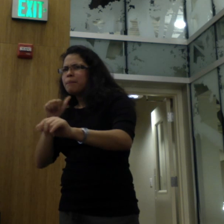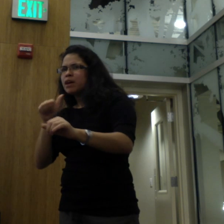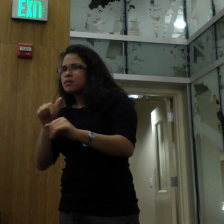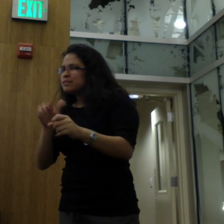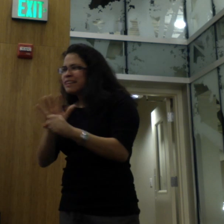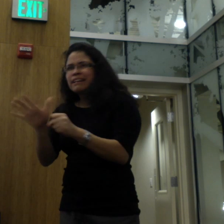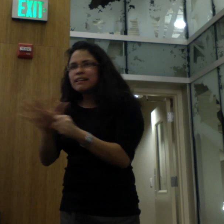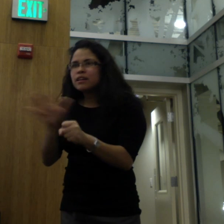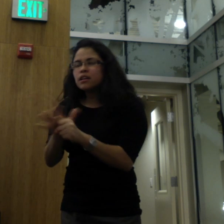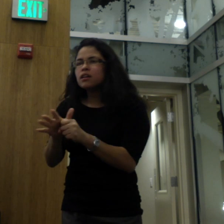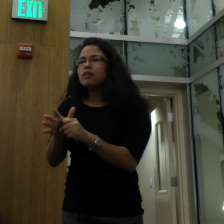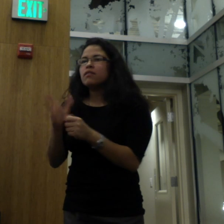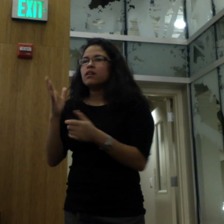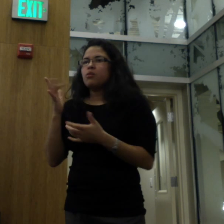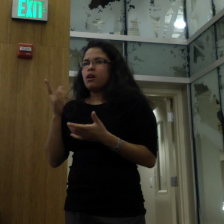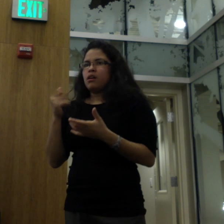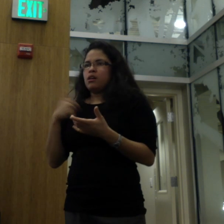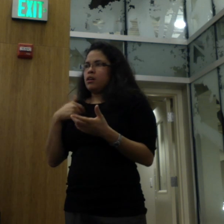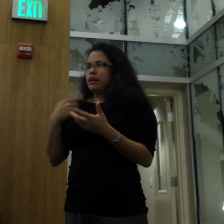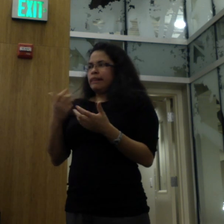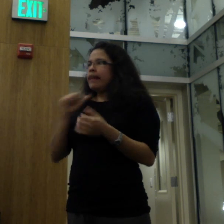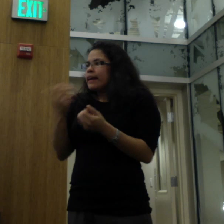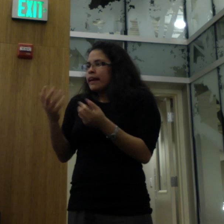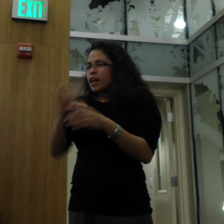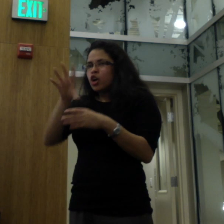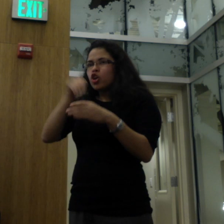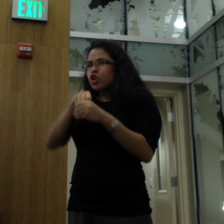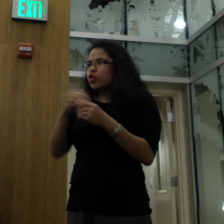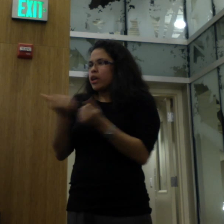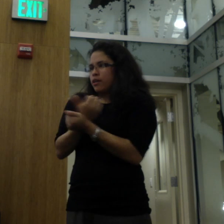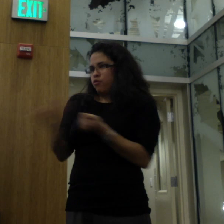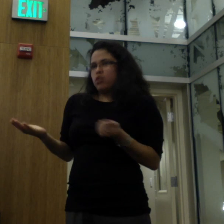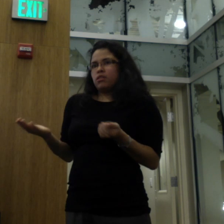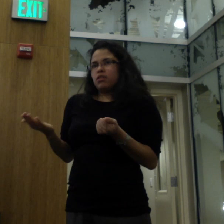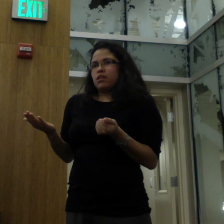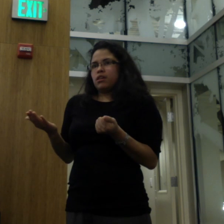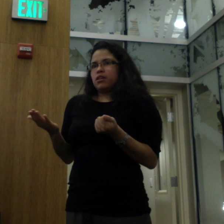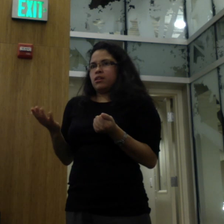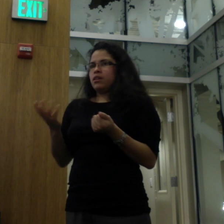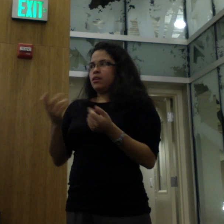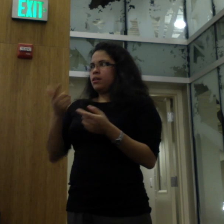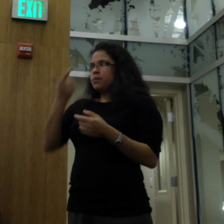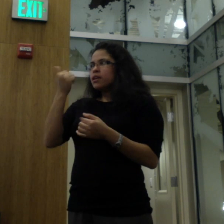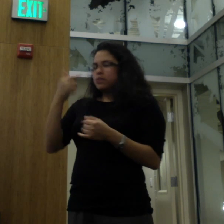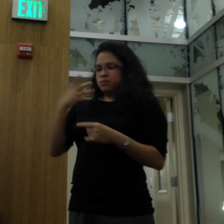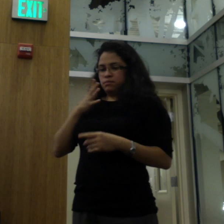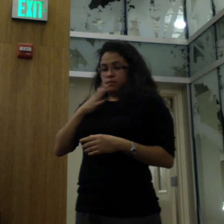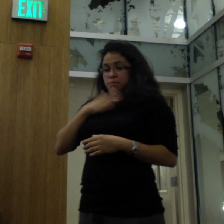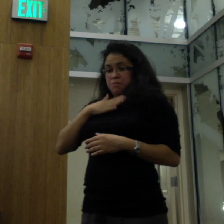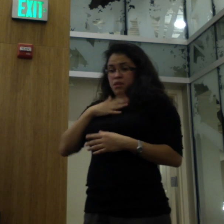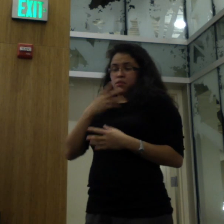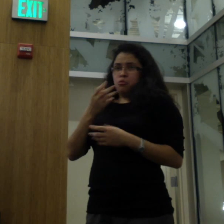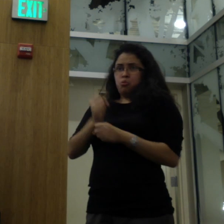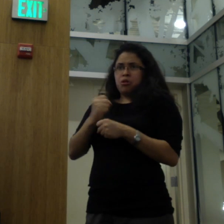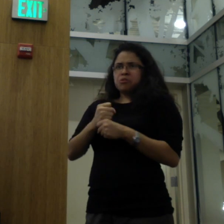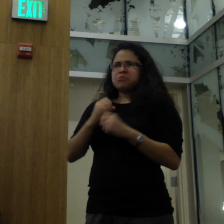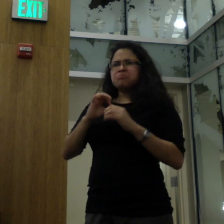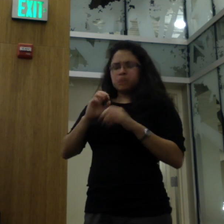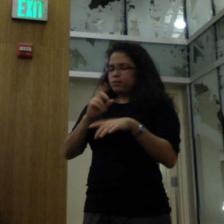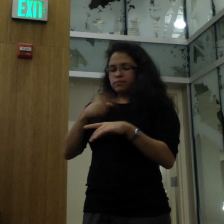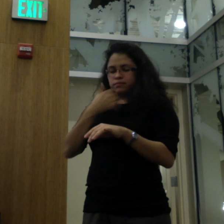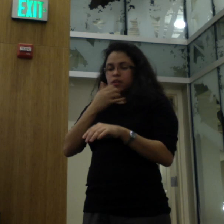everything that should be in here, and B, what works for me may not necessarily work for you guys, and